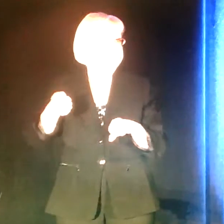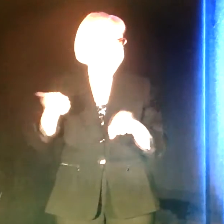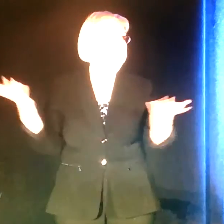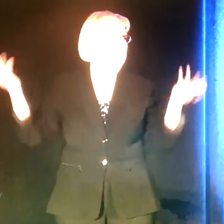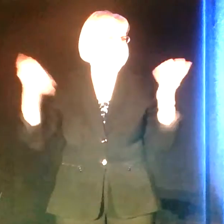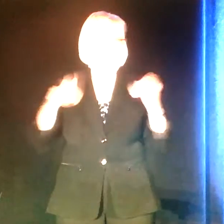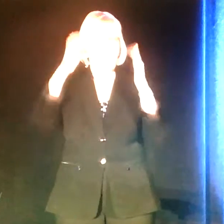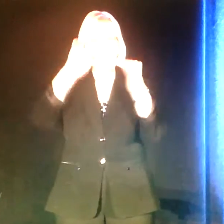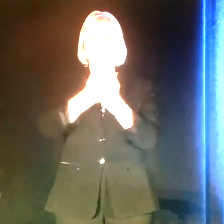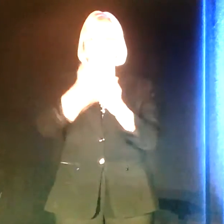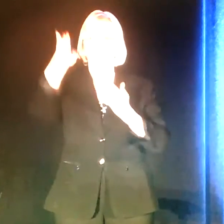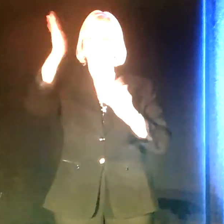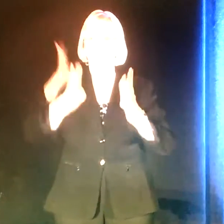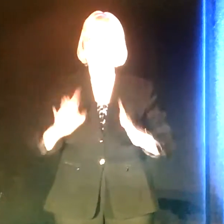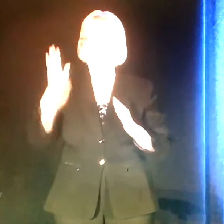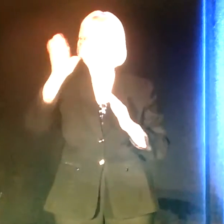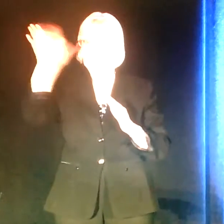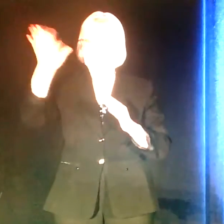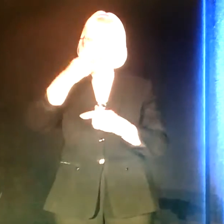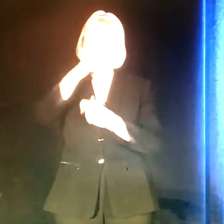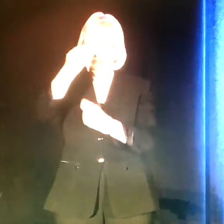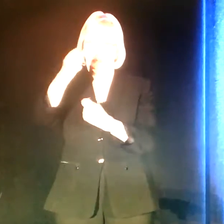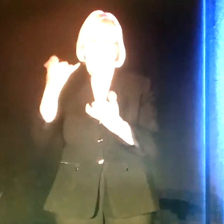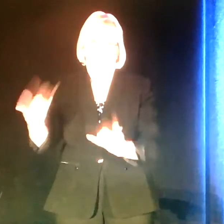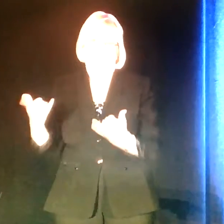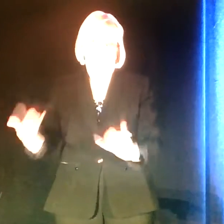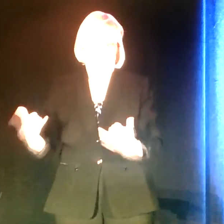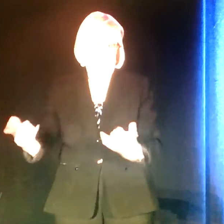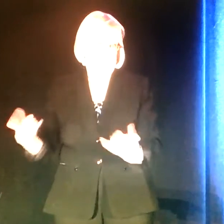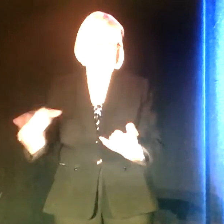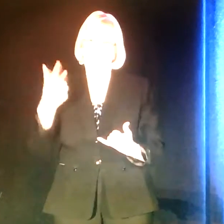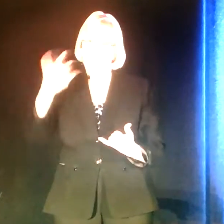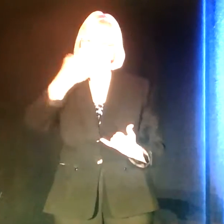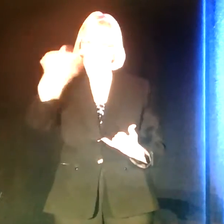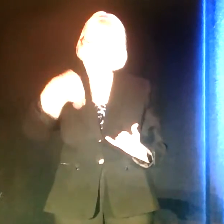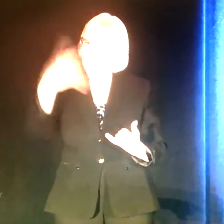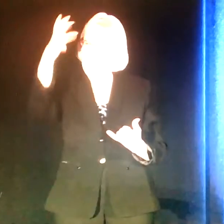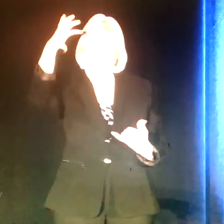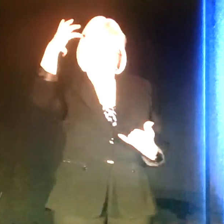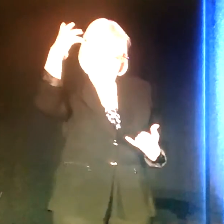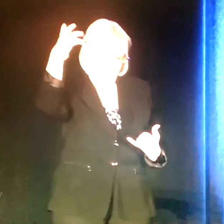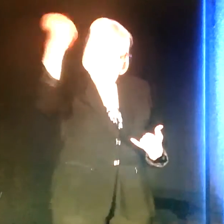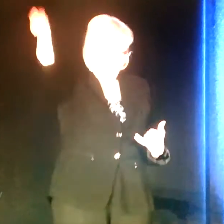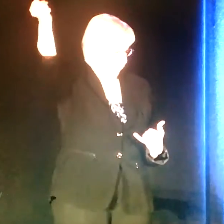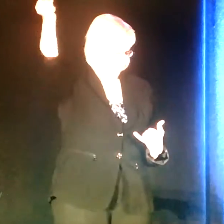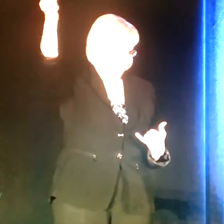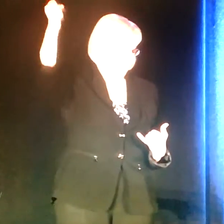Like if you think about interpreting your work tomorrow, hopefully there will be a presentation or something interesting today.